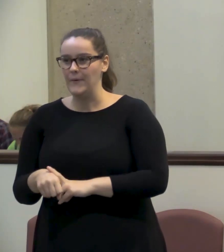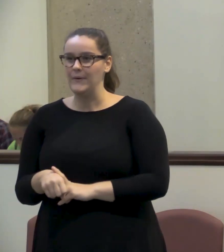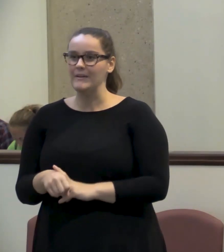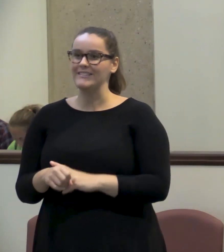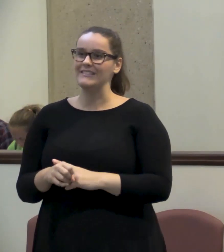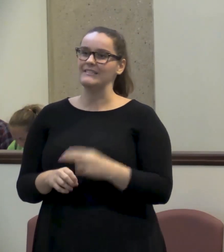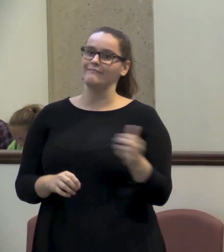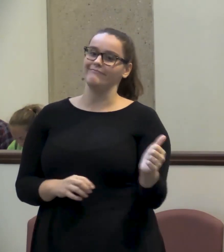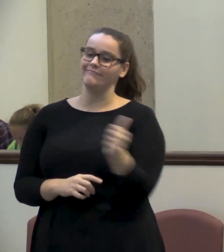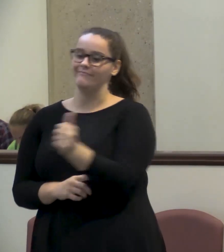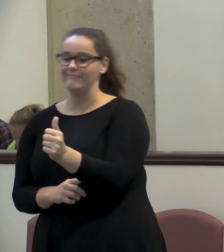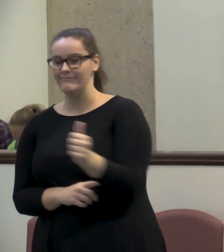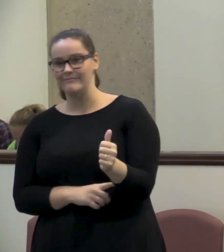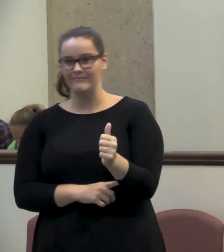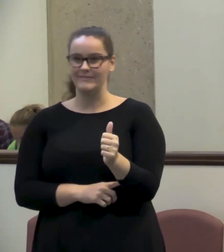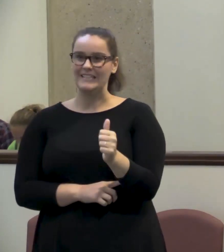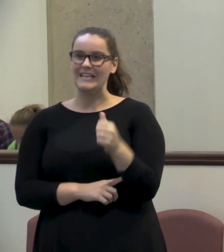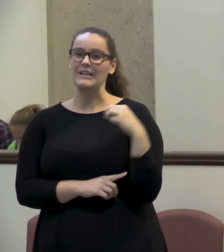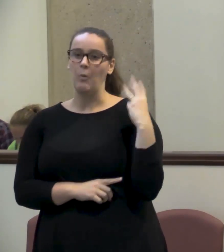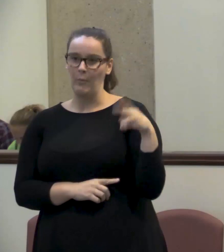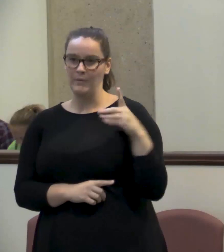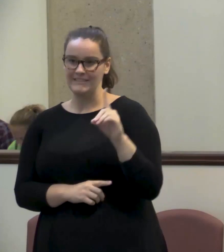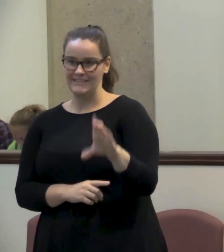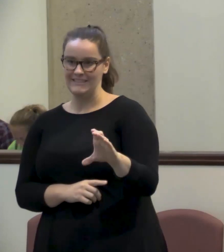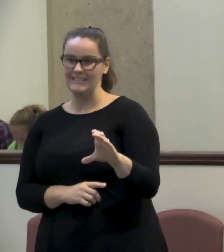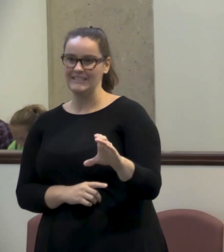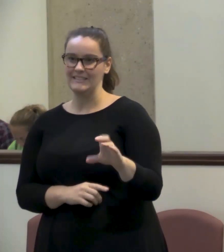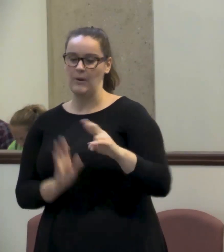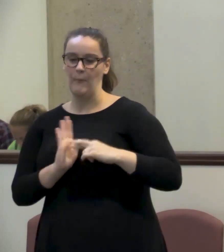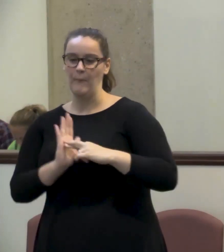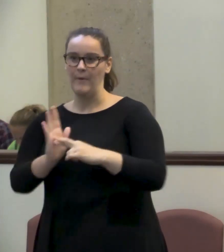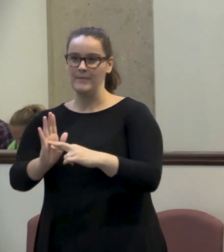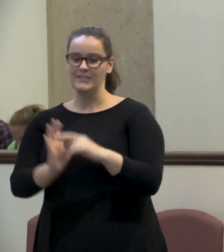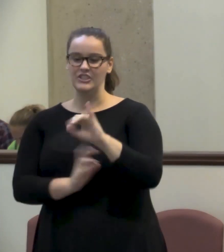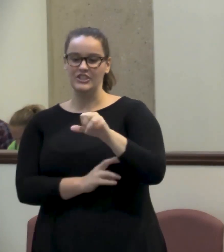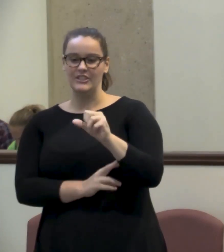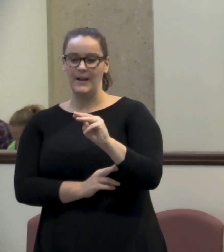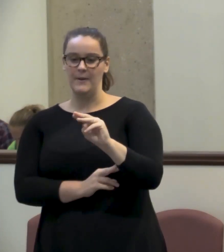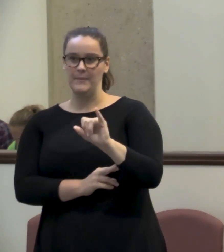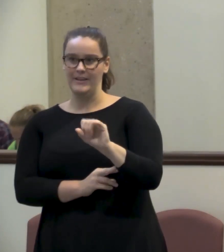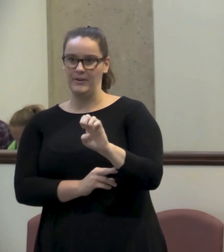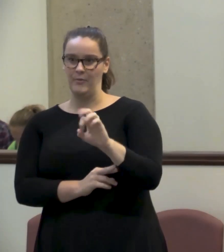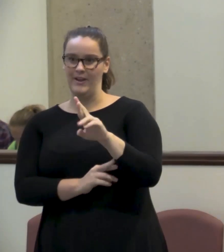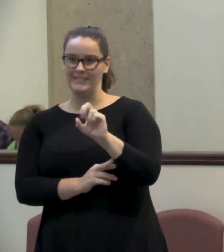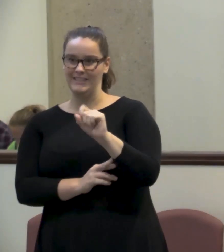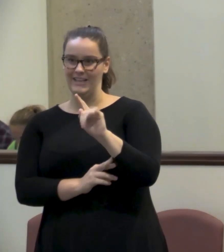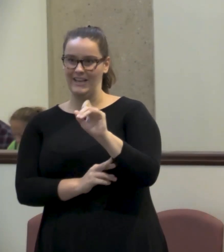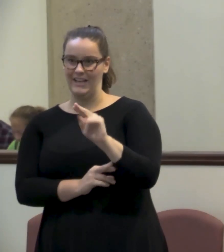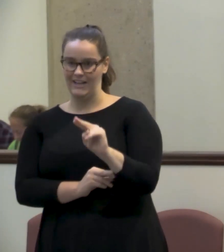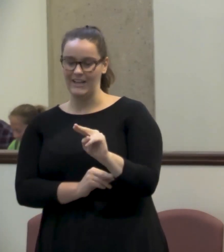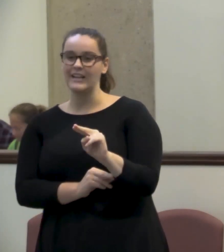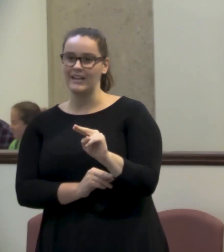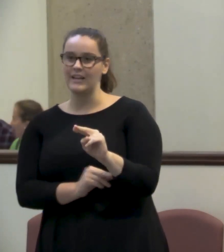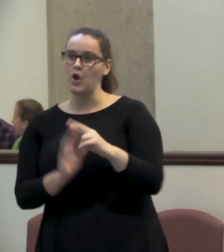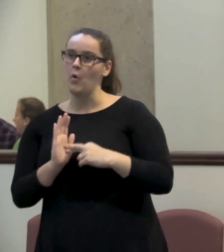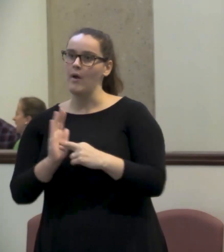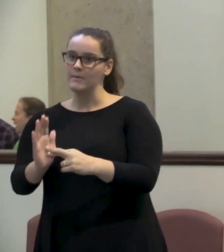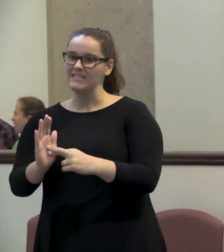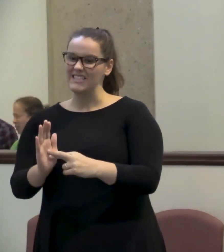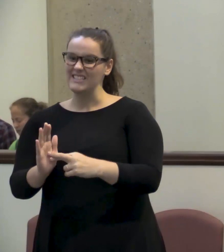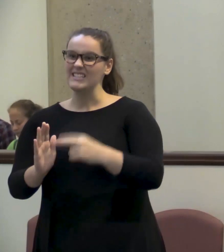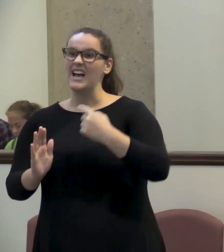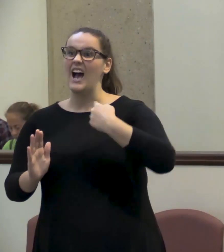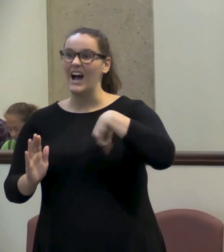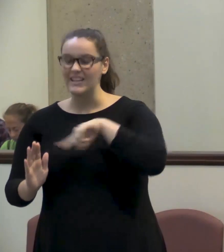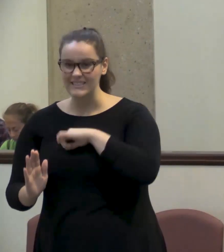slightly further down to Capitol Hill, where Representative Jamie Raskin represents us in, you know, in the eastern part of the